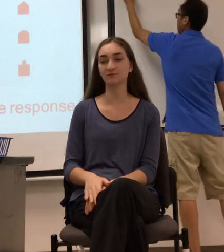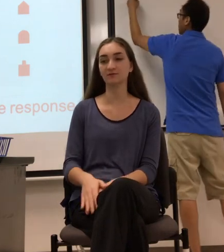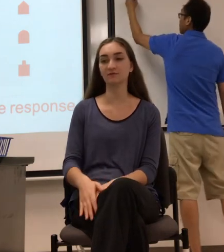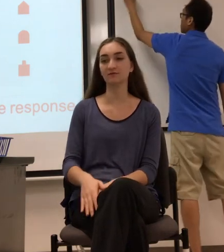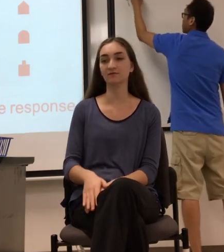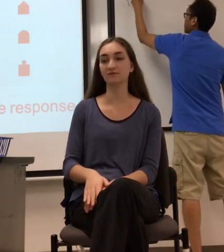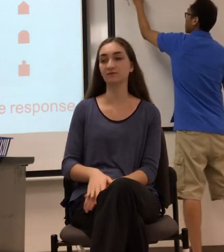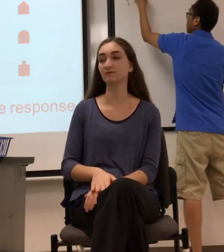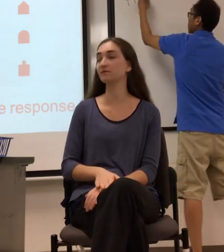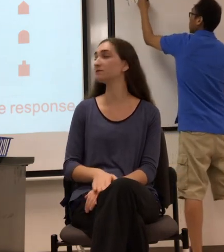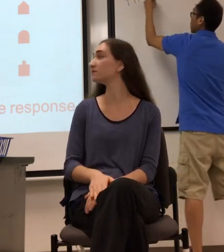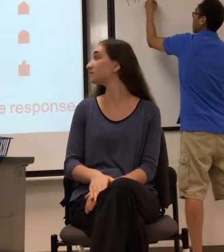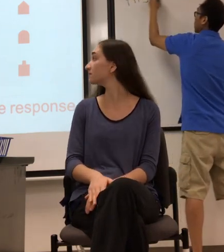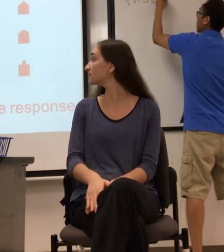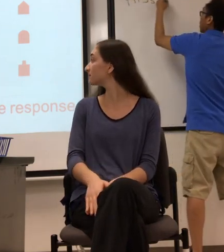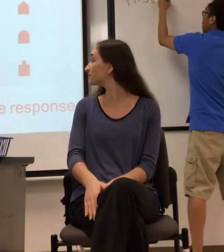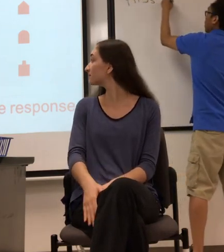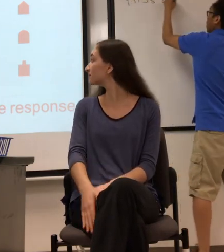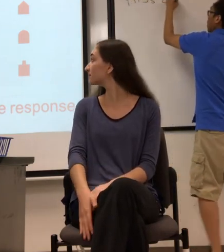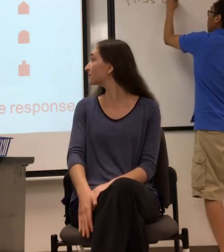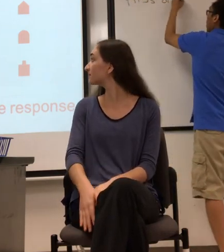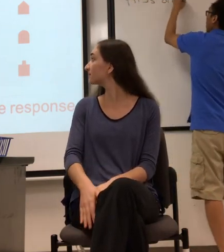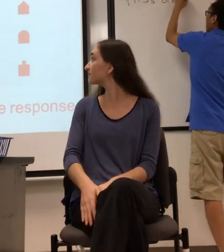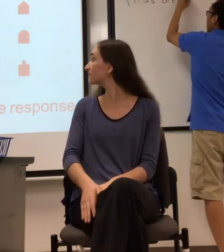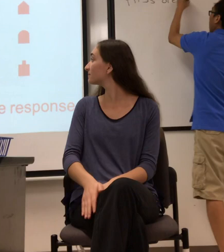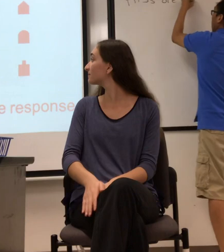So the ABs